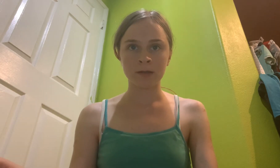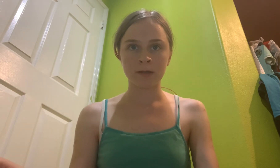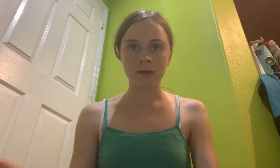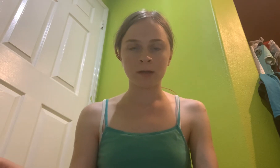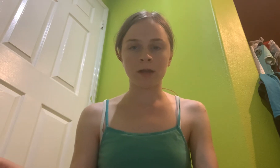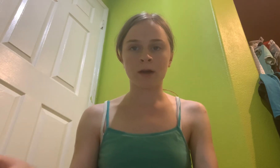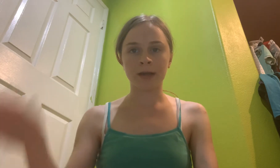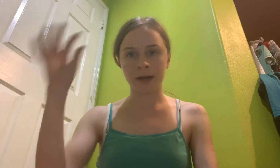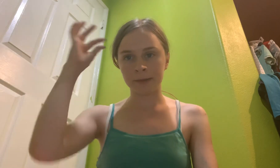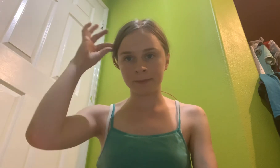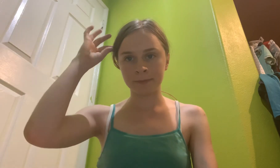Long hair.